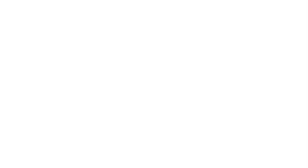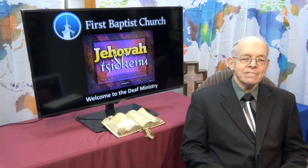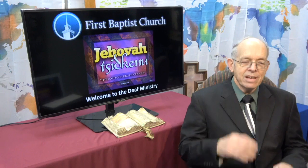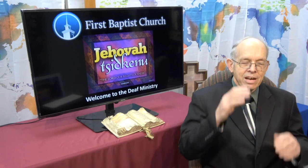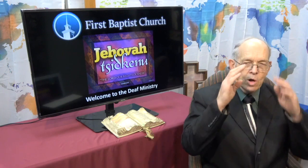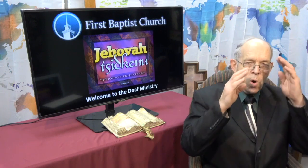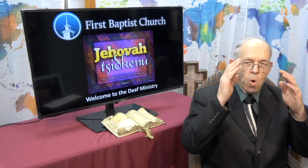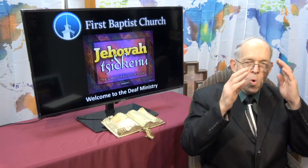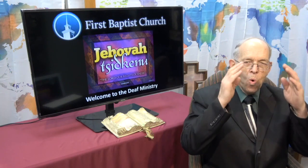Hello!